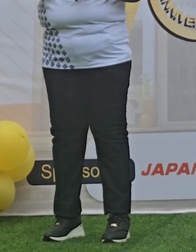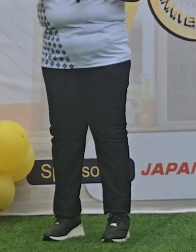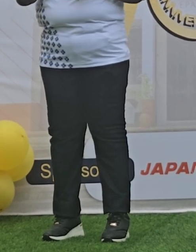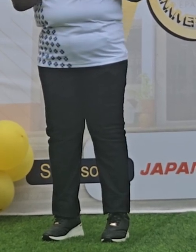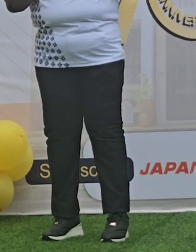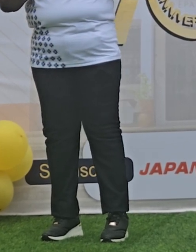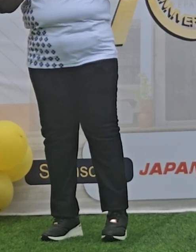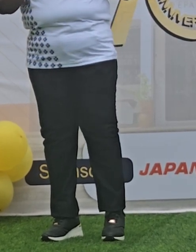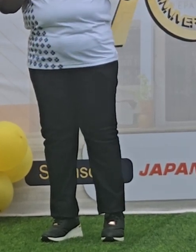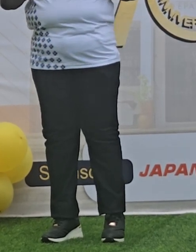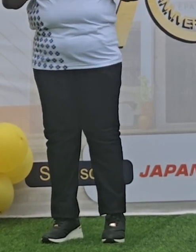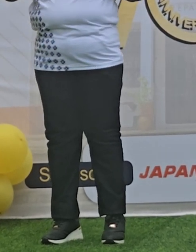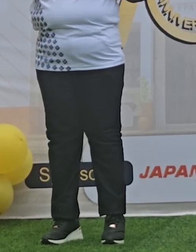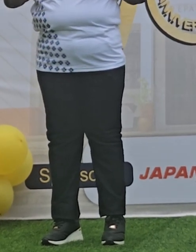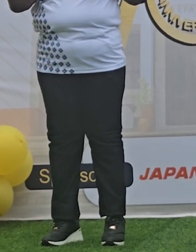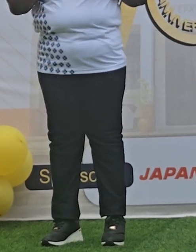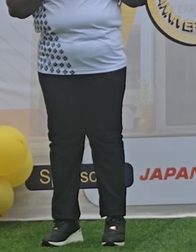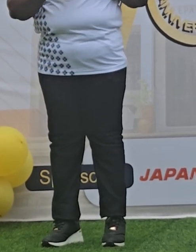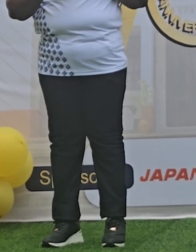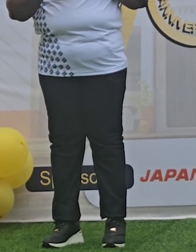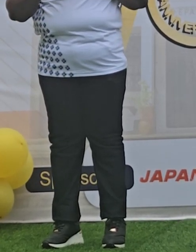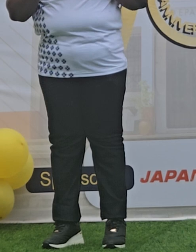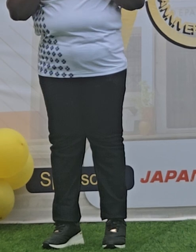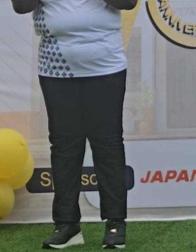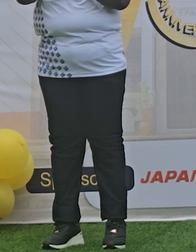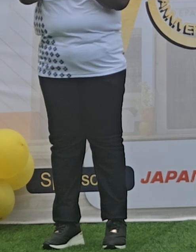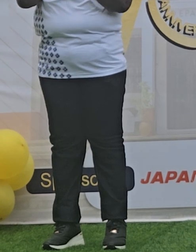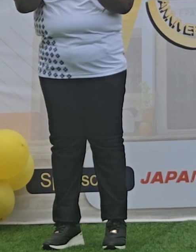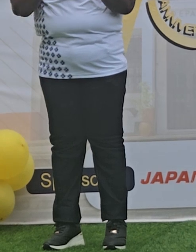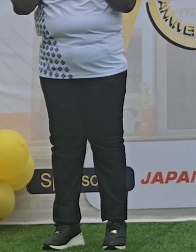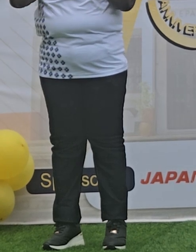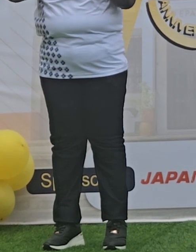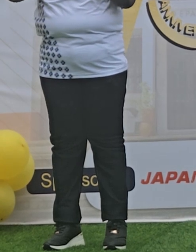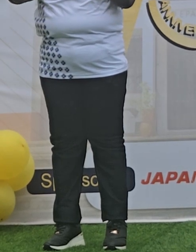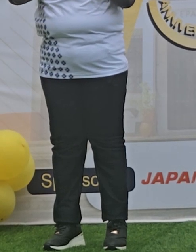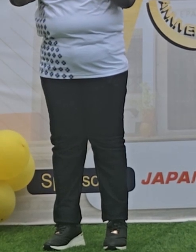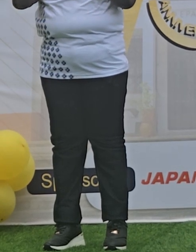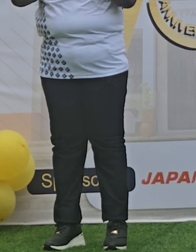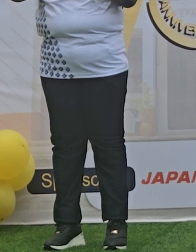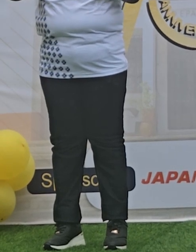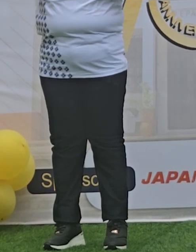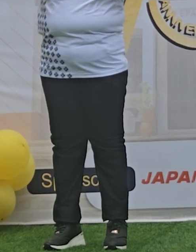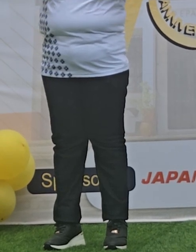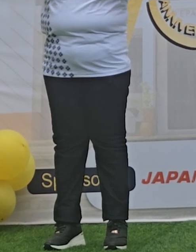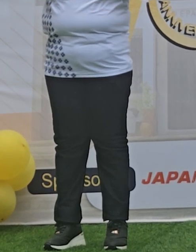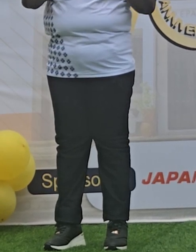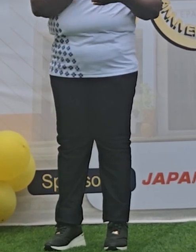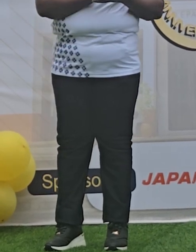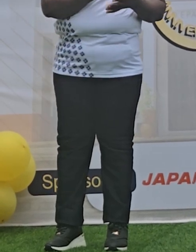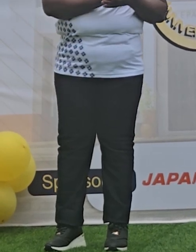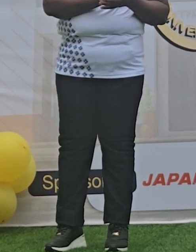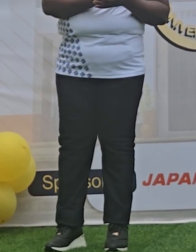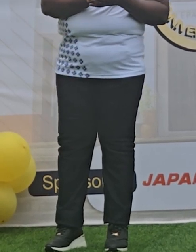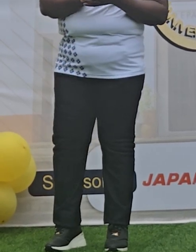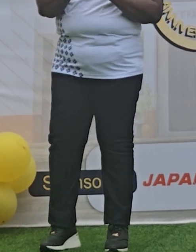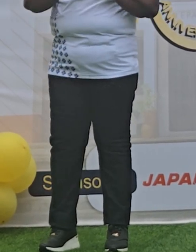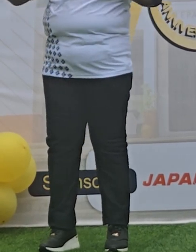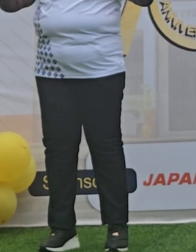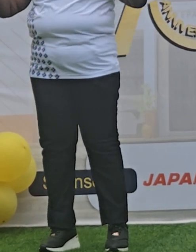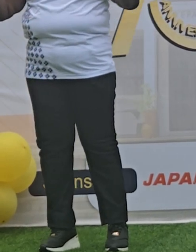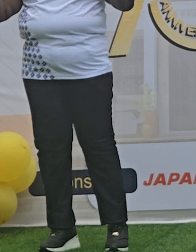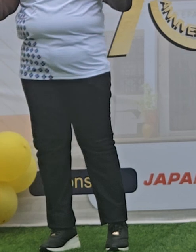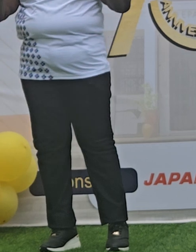expansion of access to tertiary education in Ghana in general, but also in the